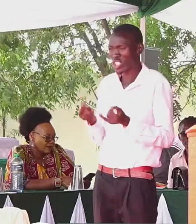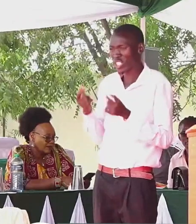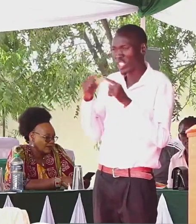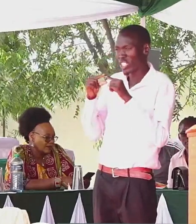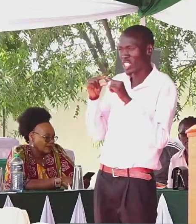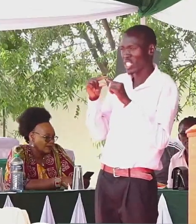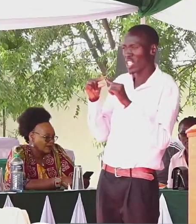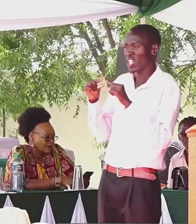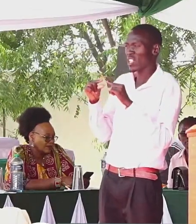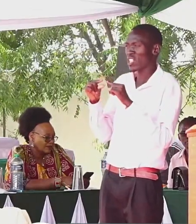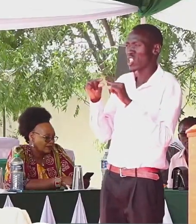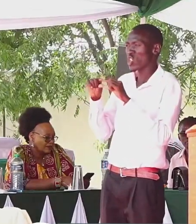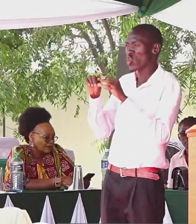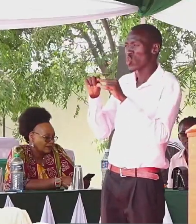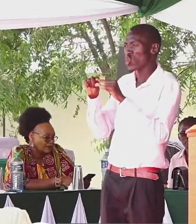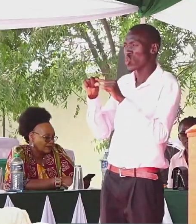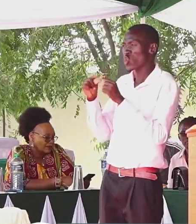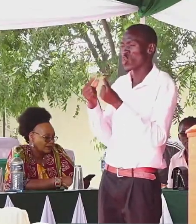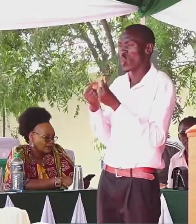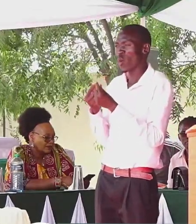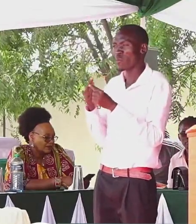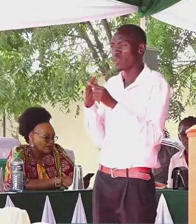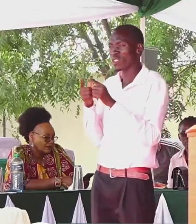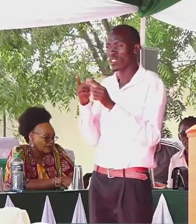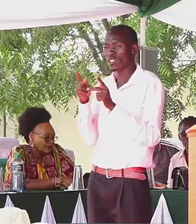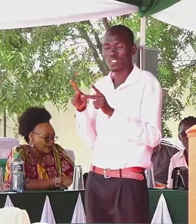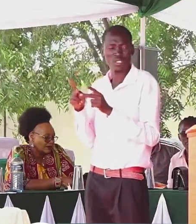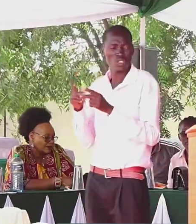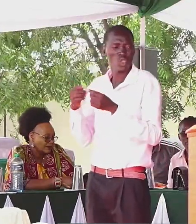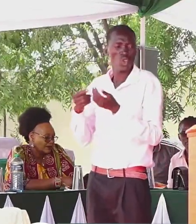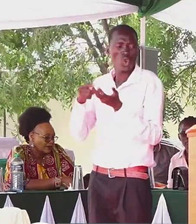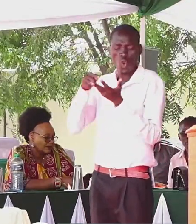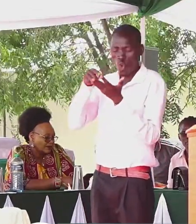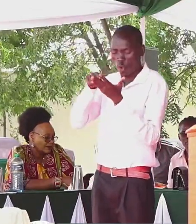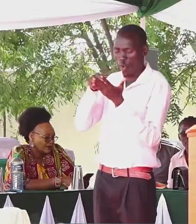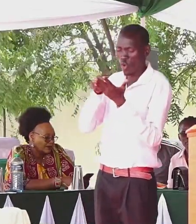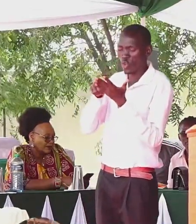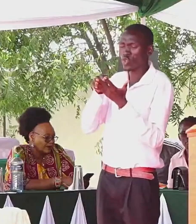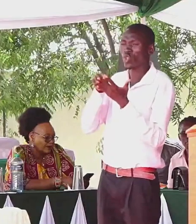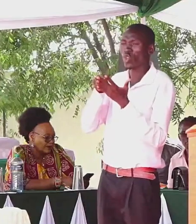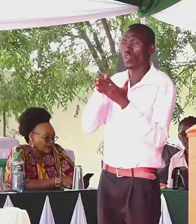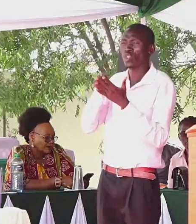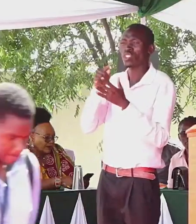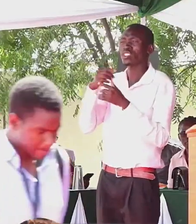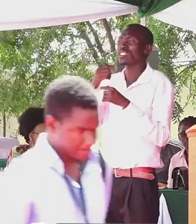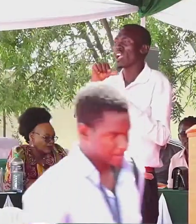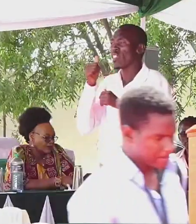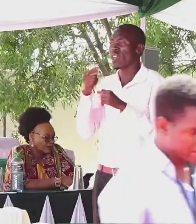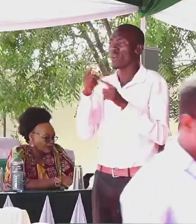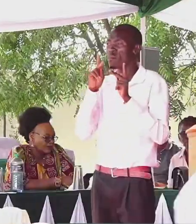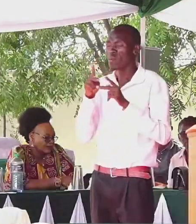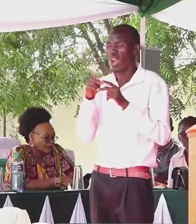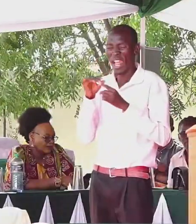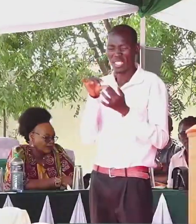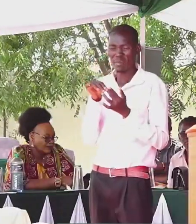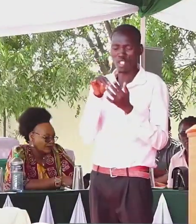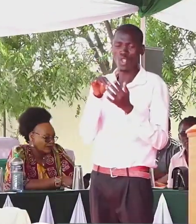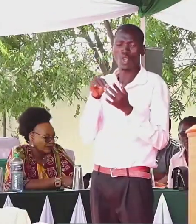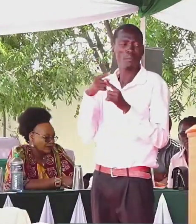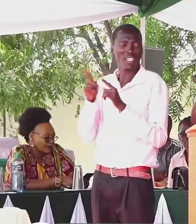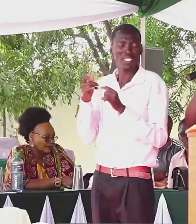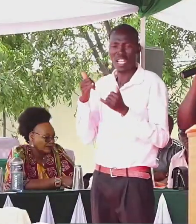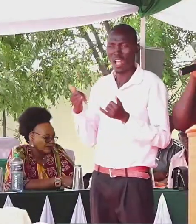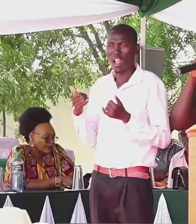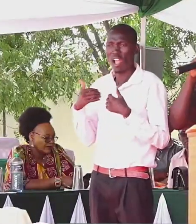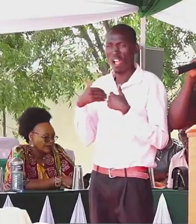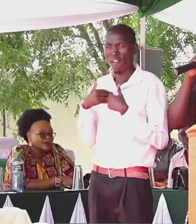to the people that I'm going to mention. Not to say that other people are not special. You see, this regalia